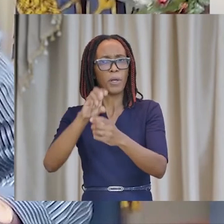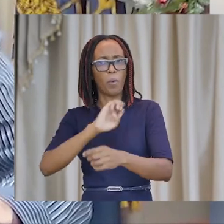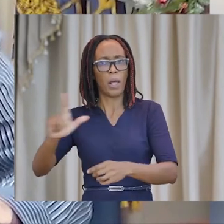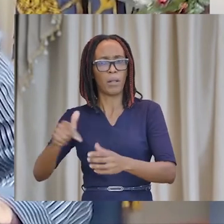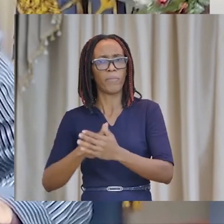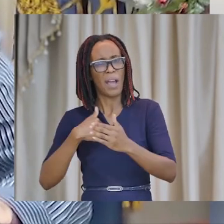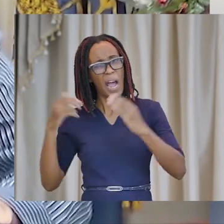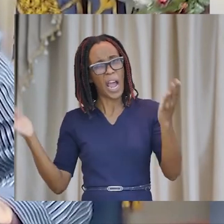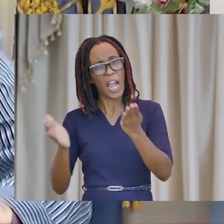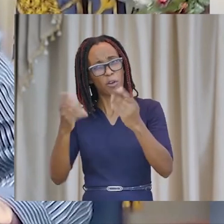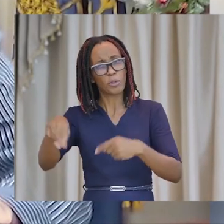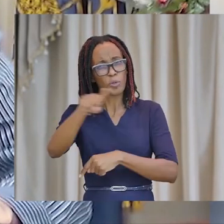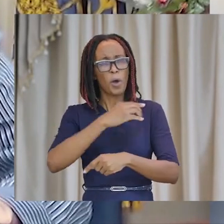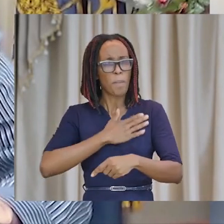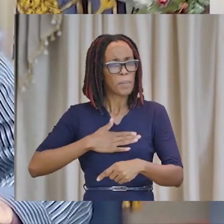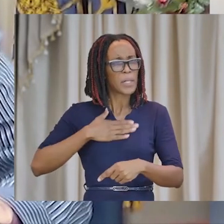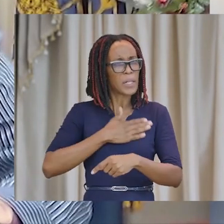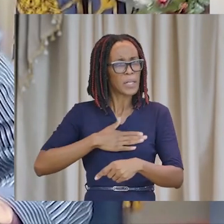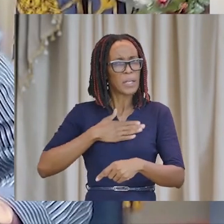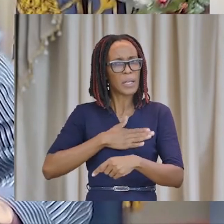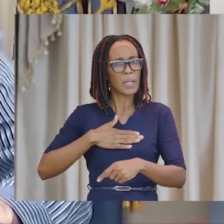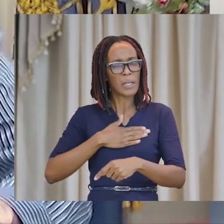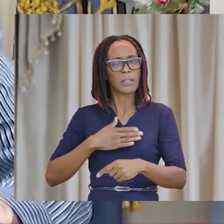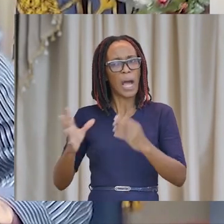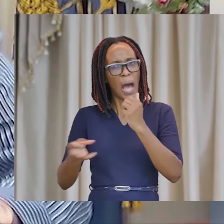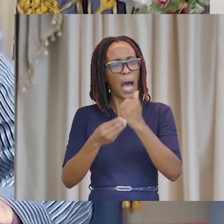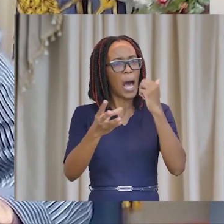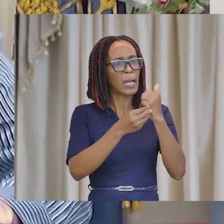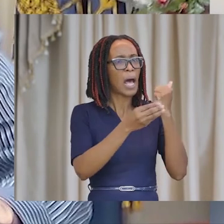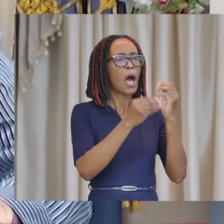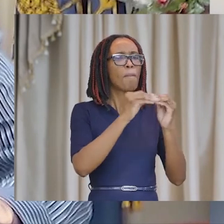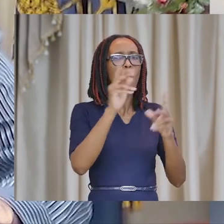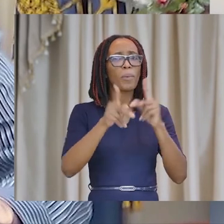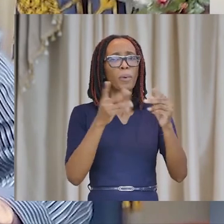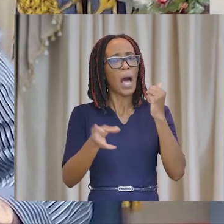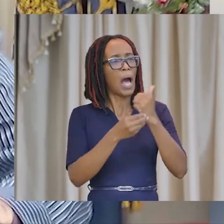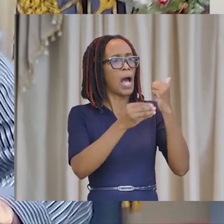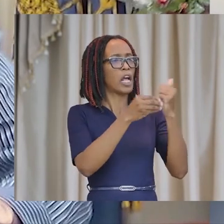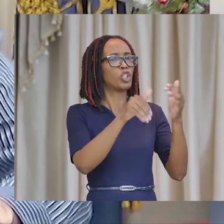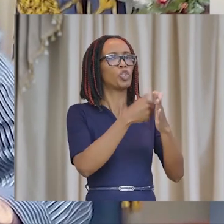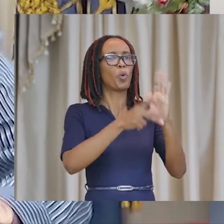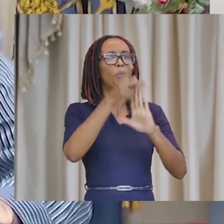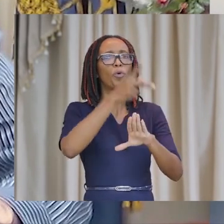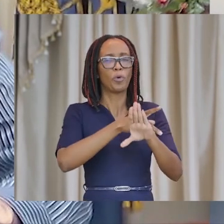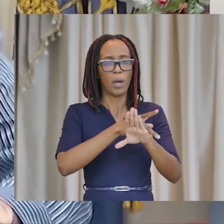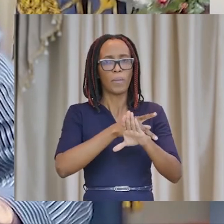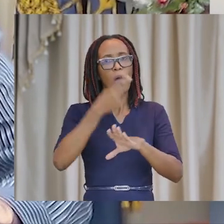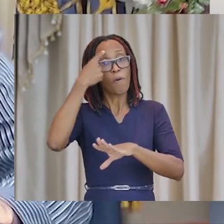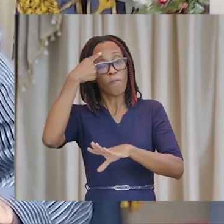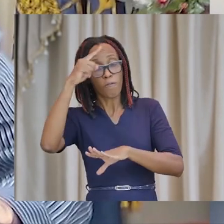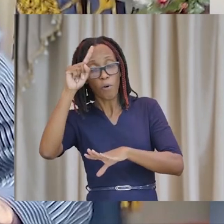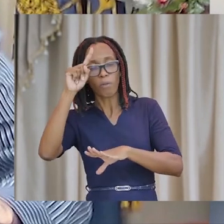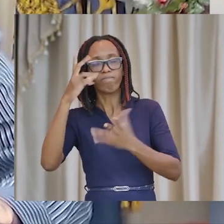I urge you to continue adjusting and expanding your capacity and program offerings in keeping with the shifting social, economic,